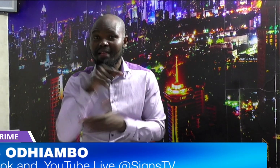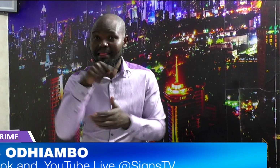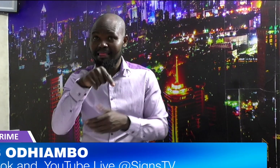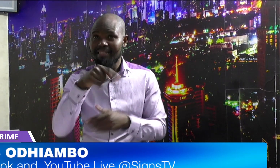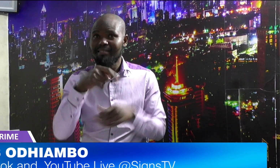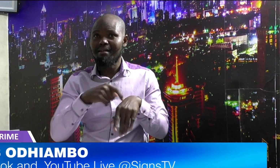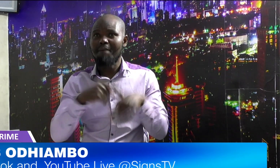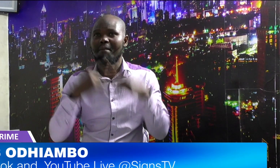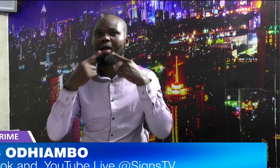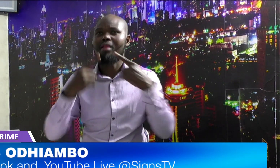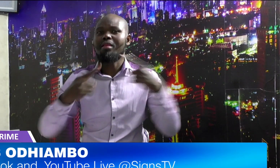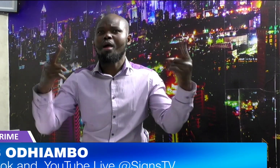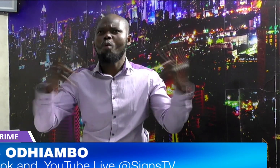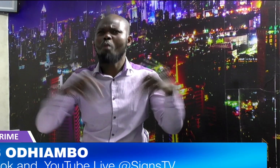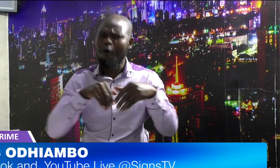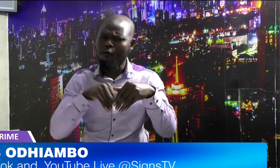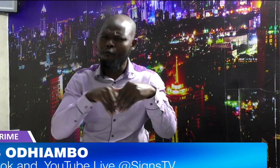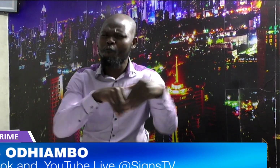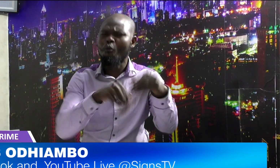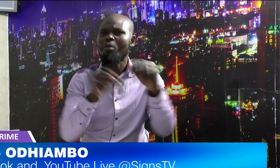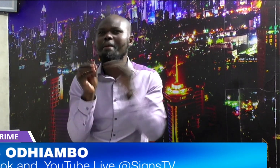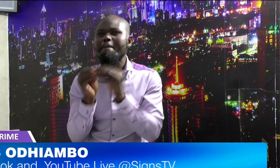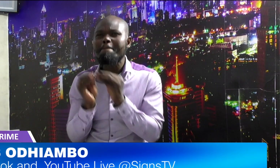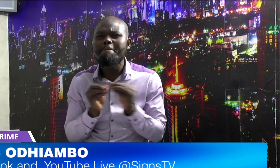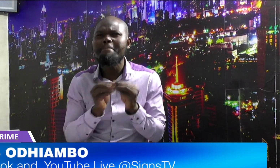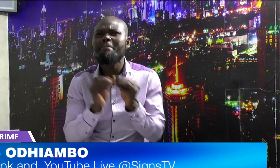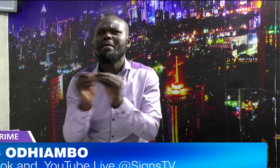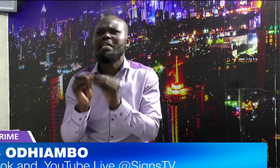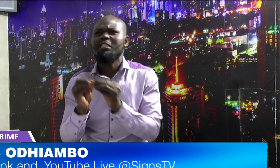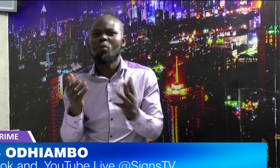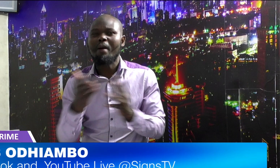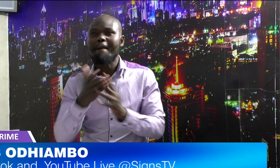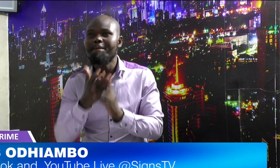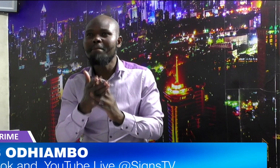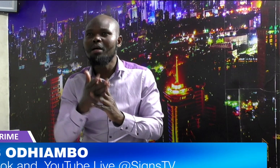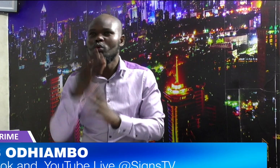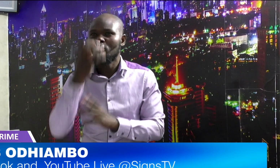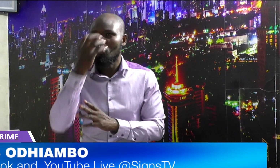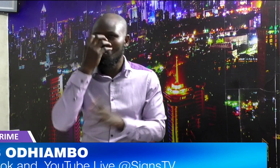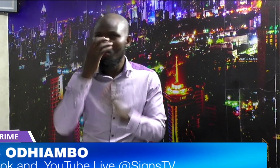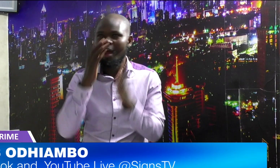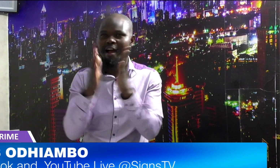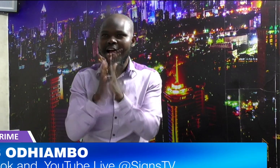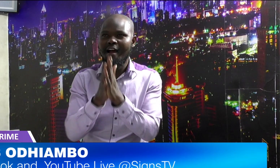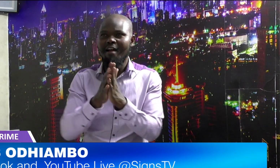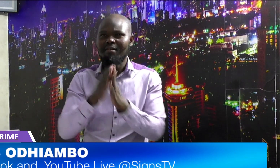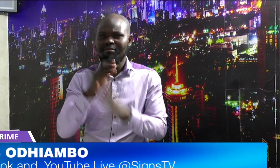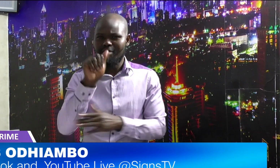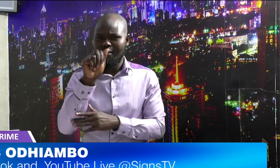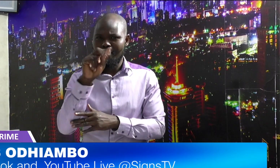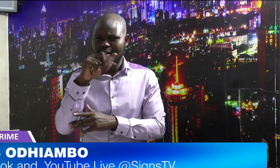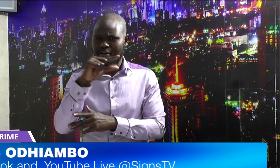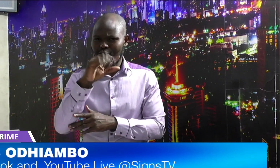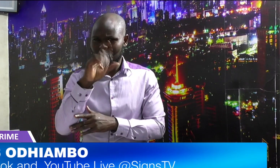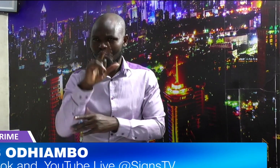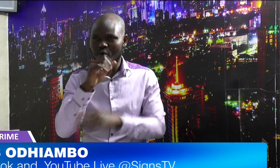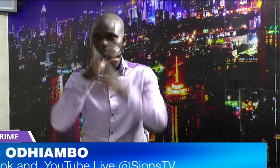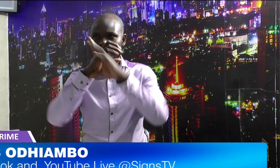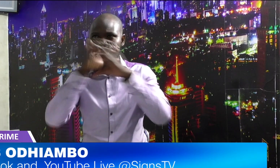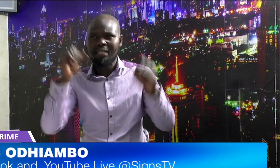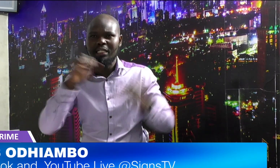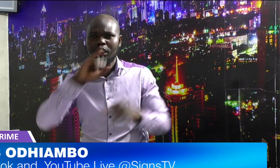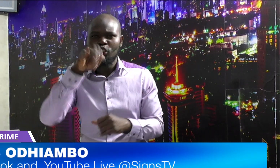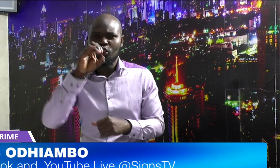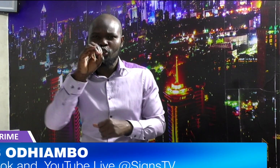This announcement followed a meeting between President Ruto and Angola President João Lourenço during